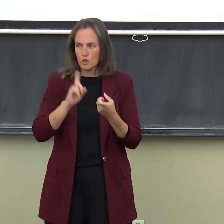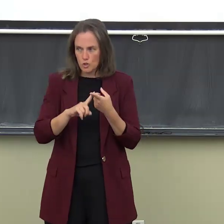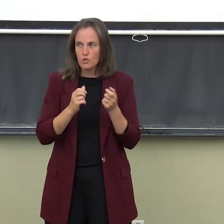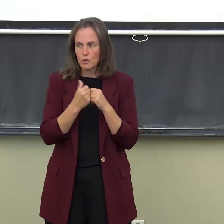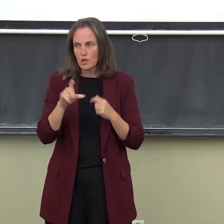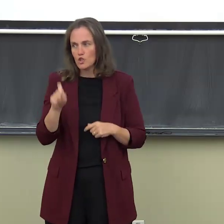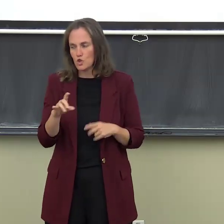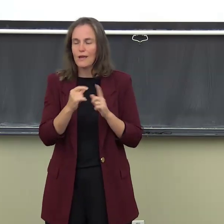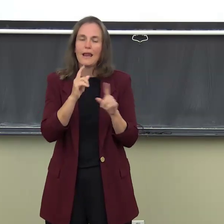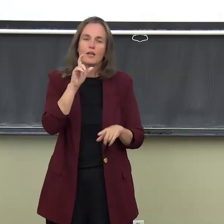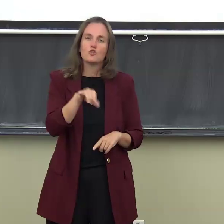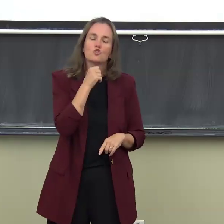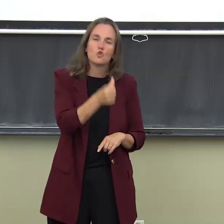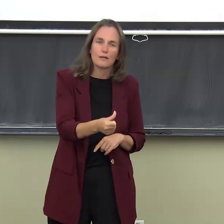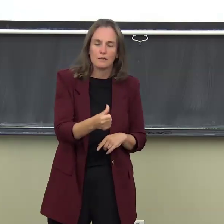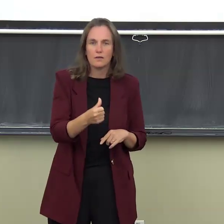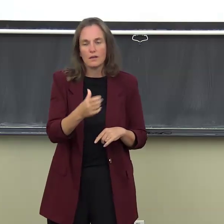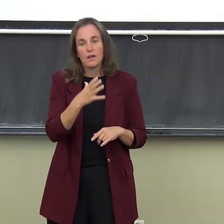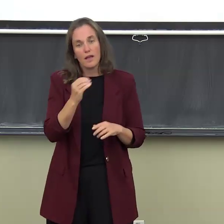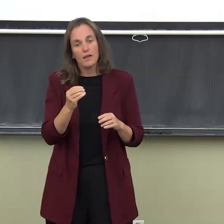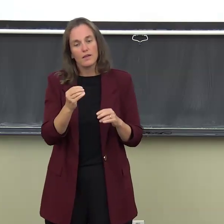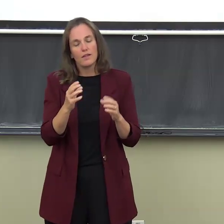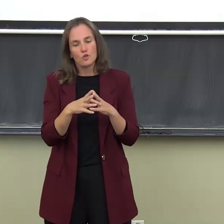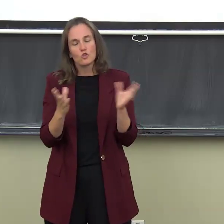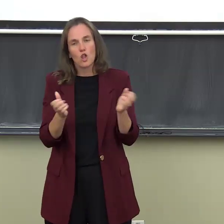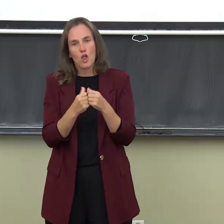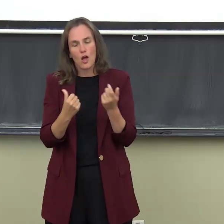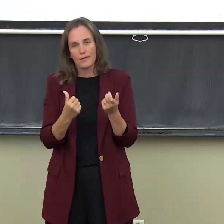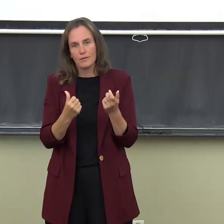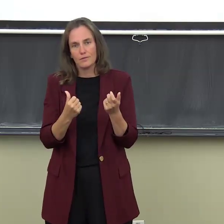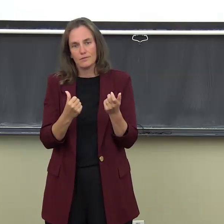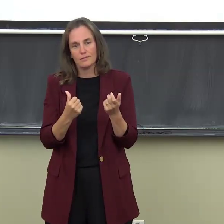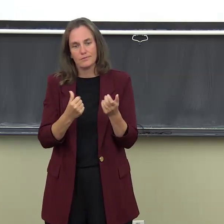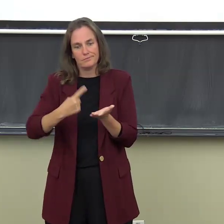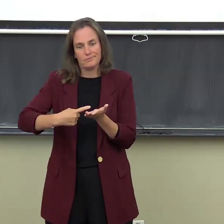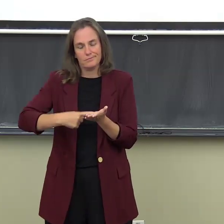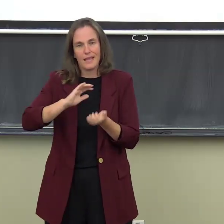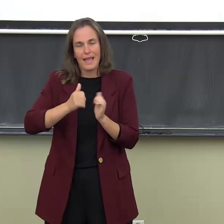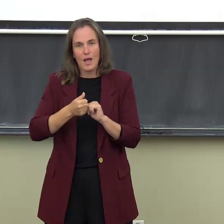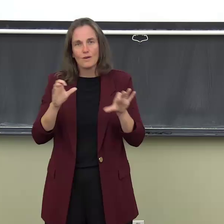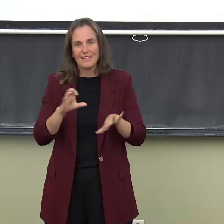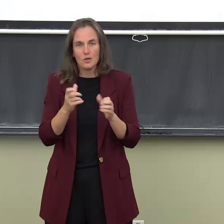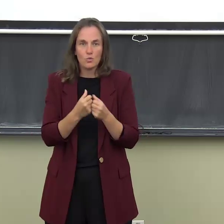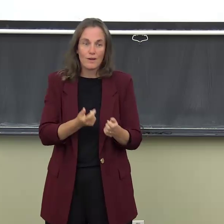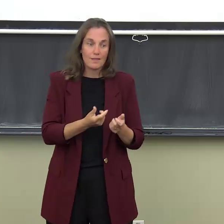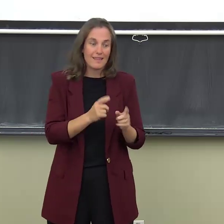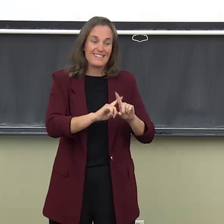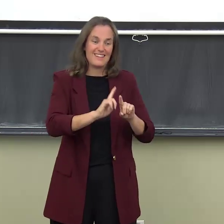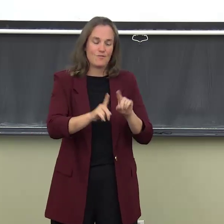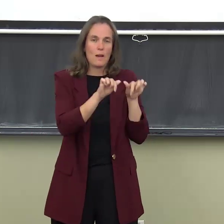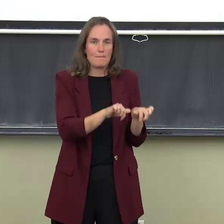that there is a lot of limitation in how to deal with different abilities or disabilities,